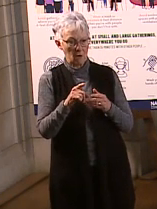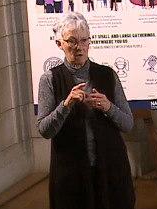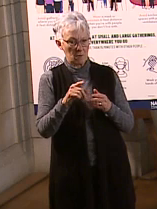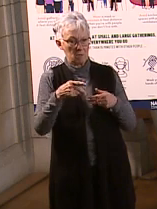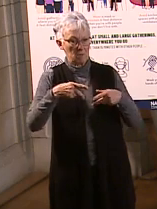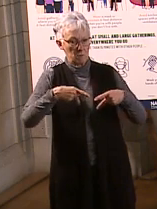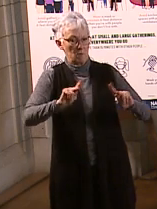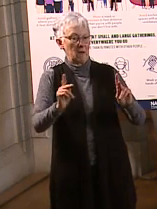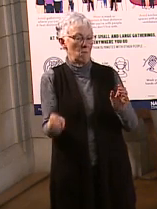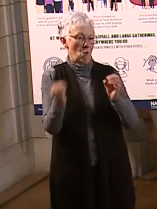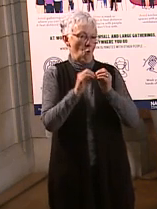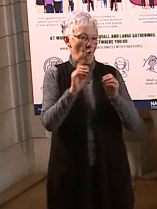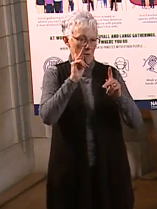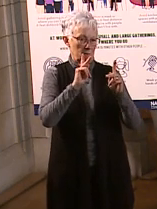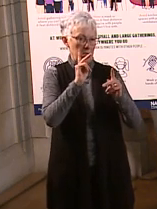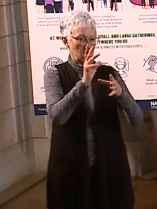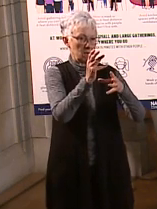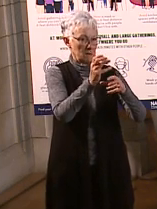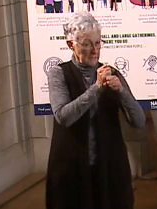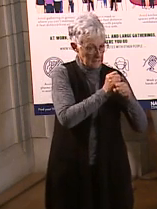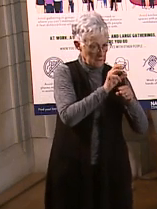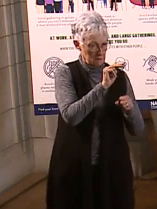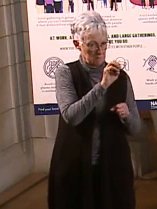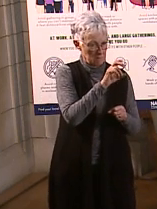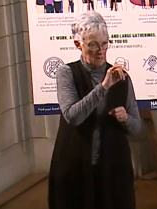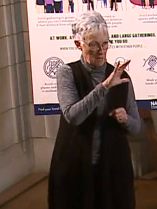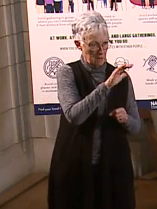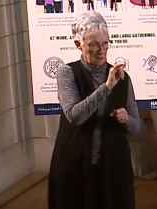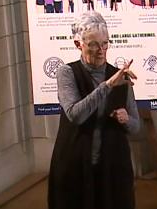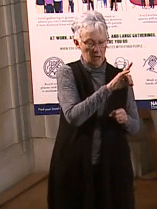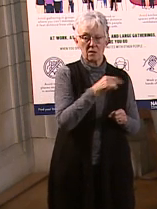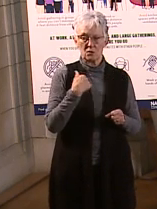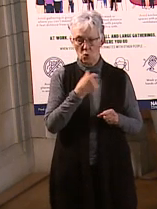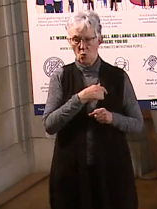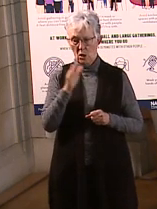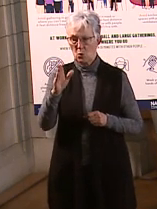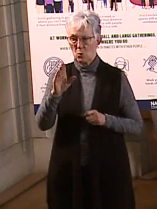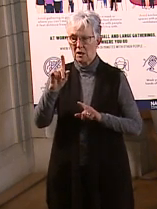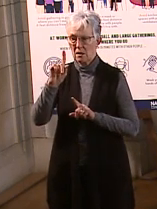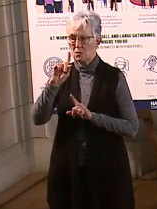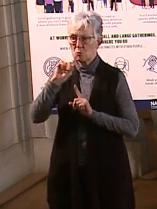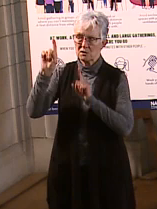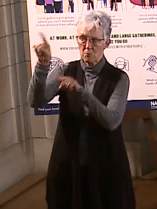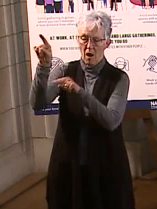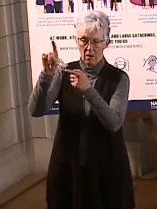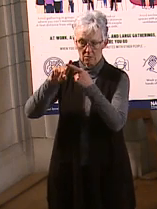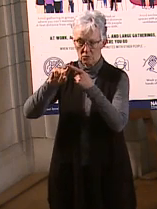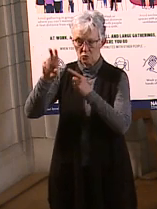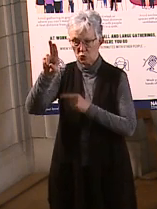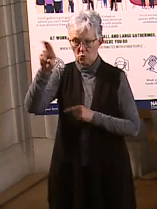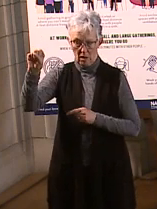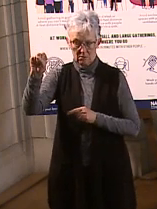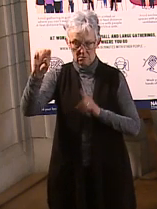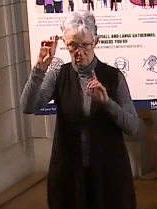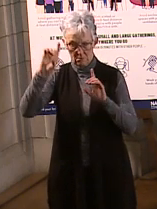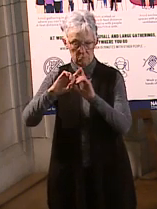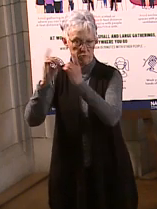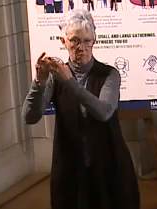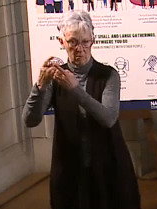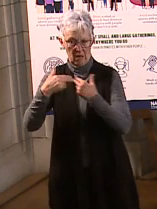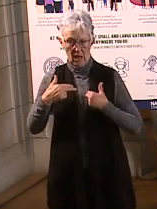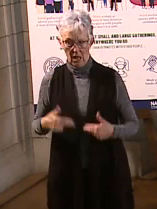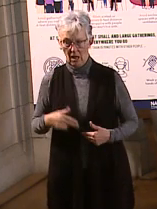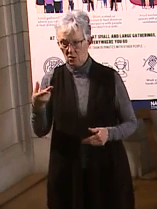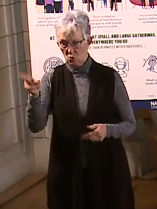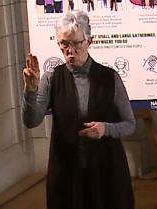we will be responding back to the Department of Health and the U.S. Department of Health and Human Services about why this is such a great